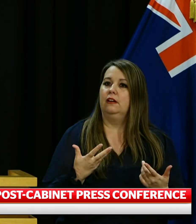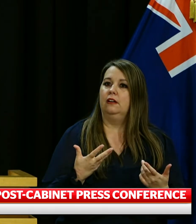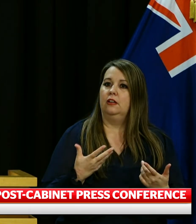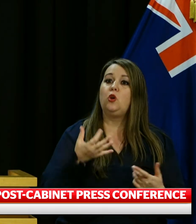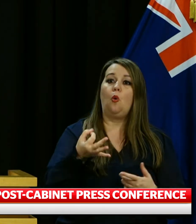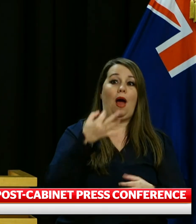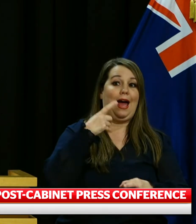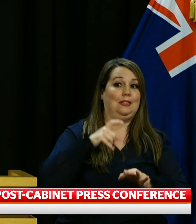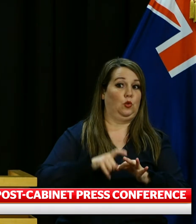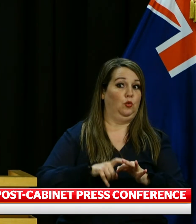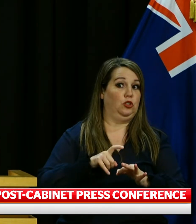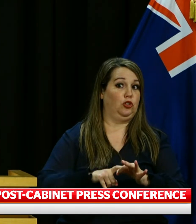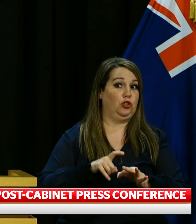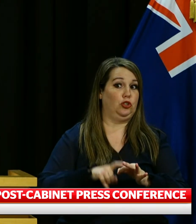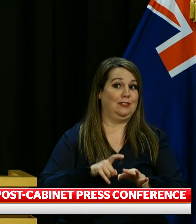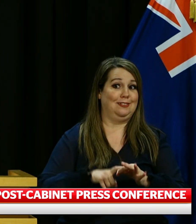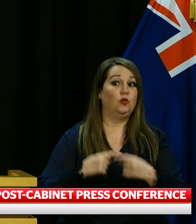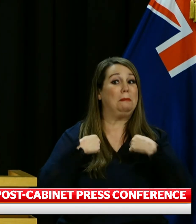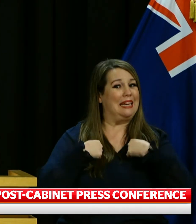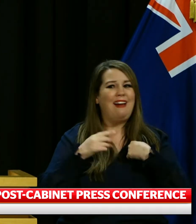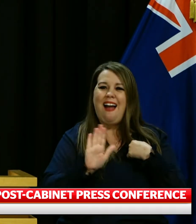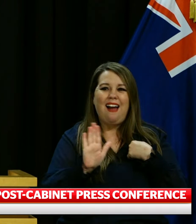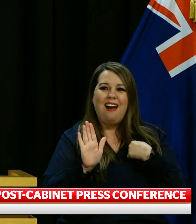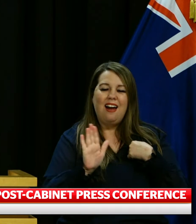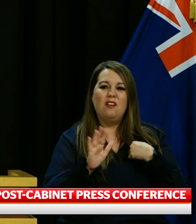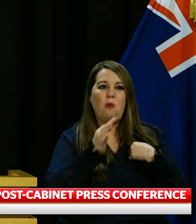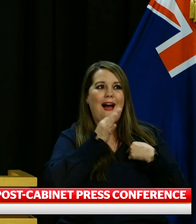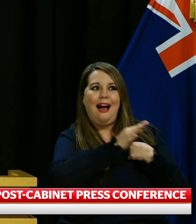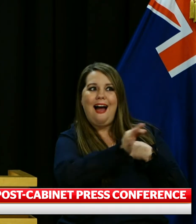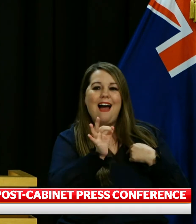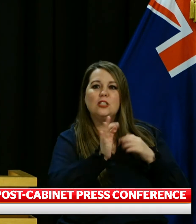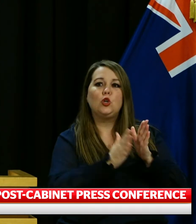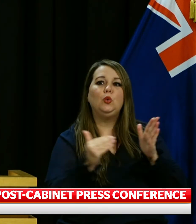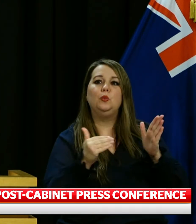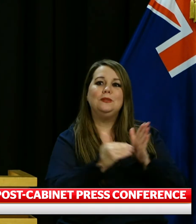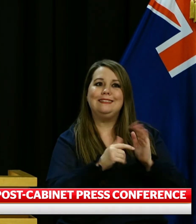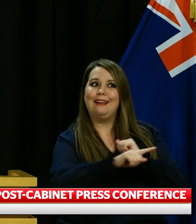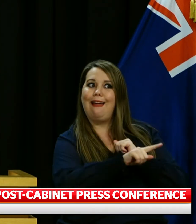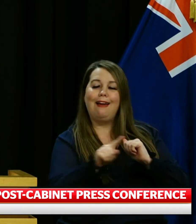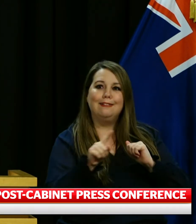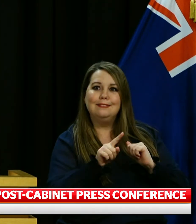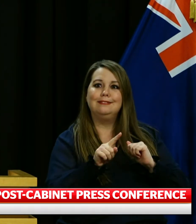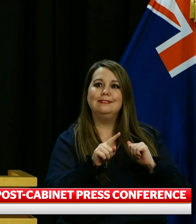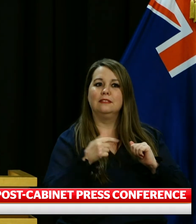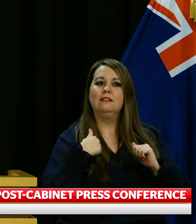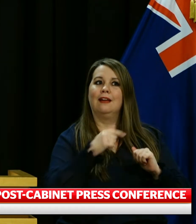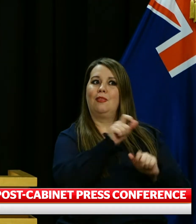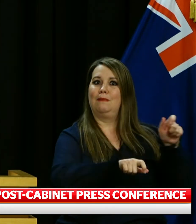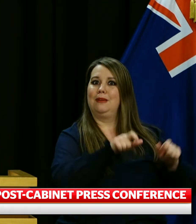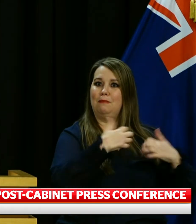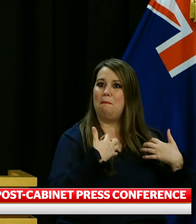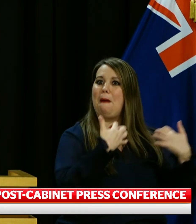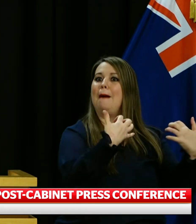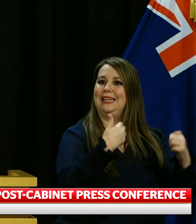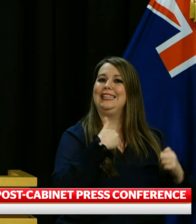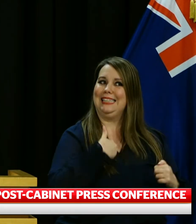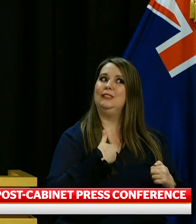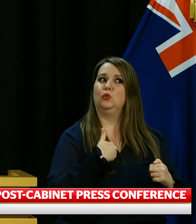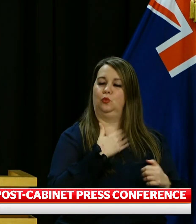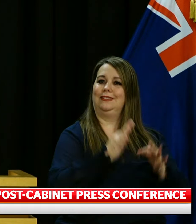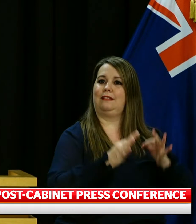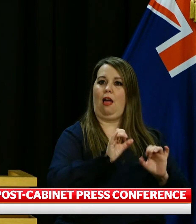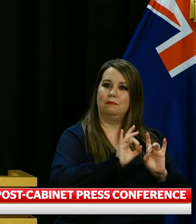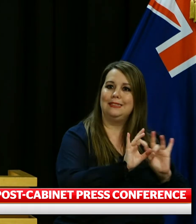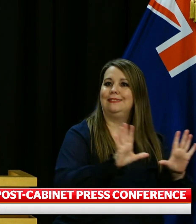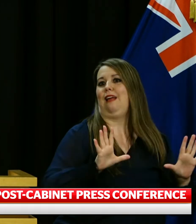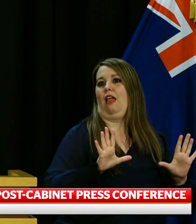ultimately one for the New Zealand public, and so it would have to be by way of a referendum. It's not something that I am proposing. I'm not going to get into ruling